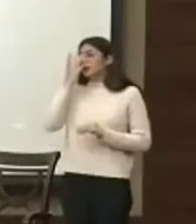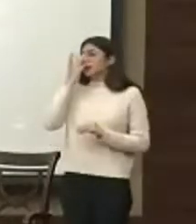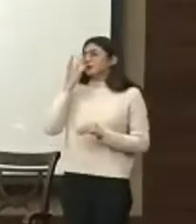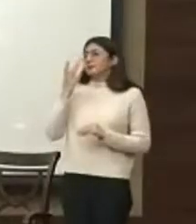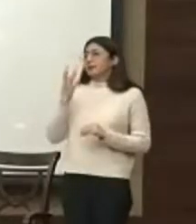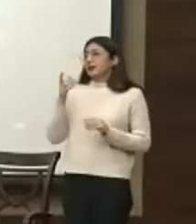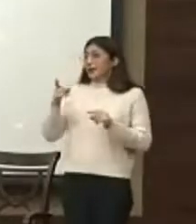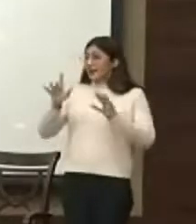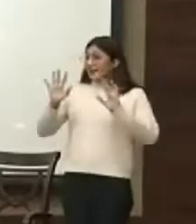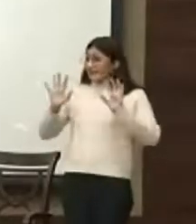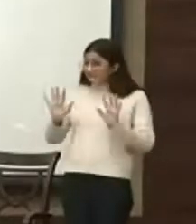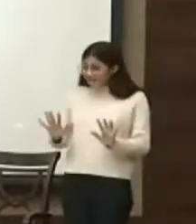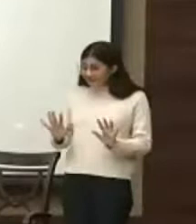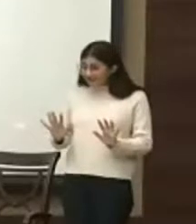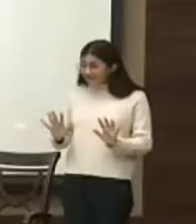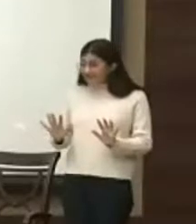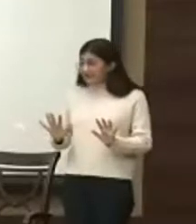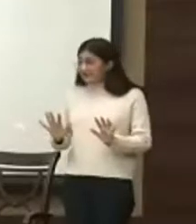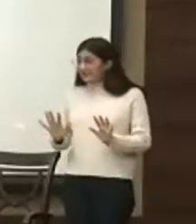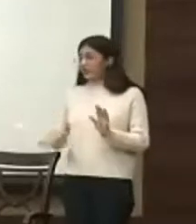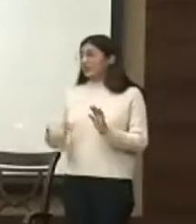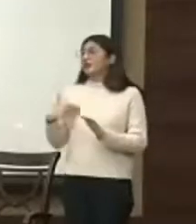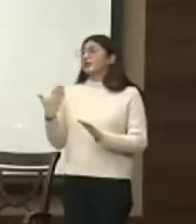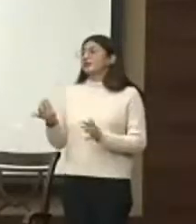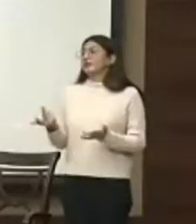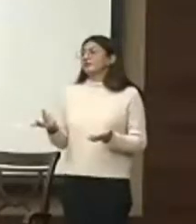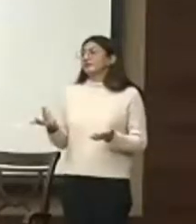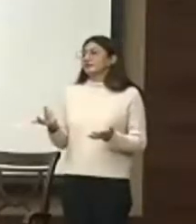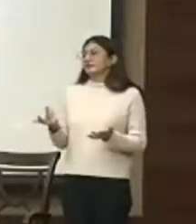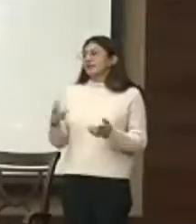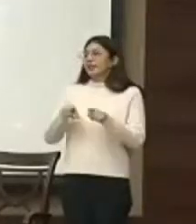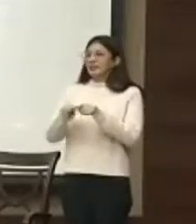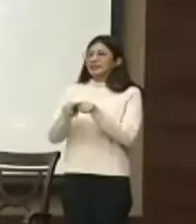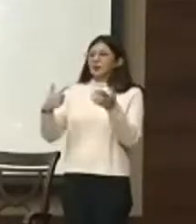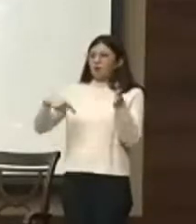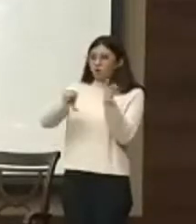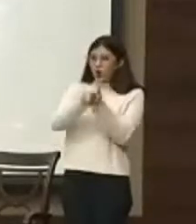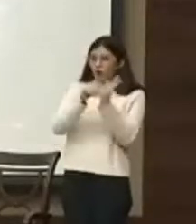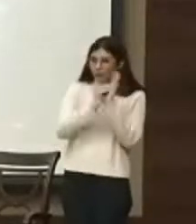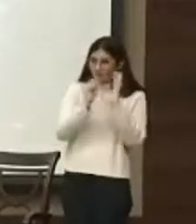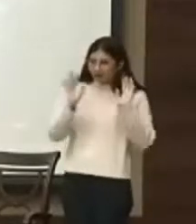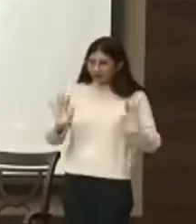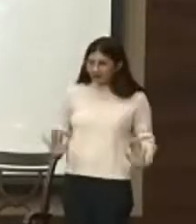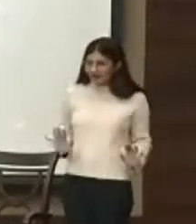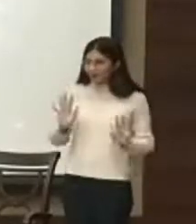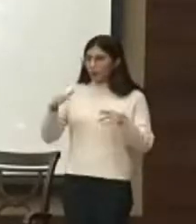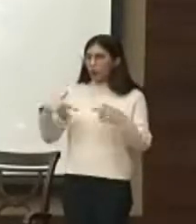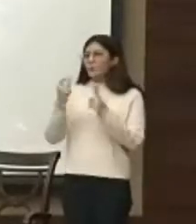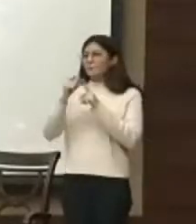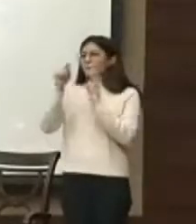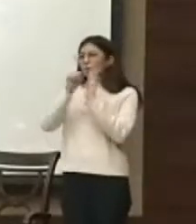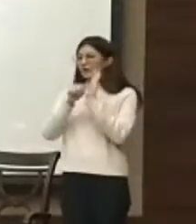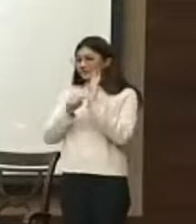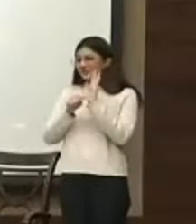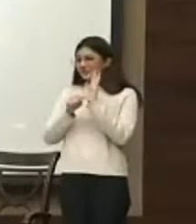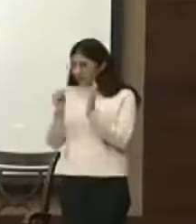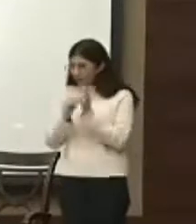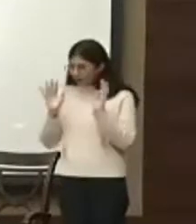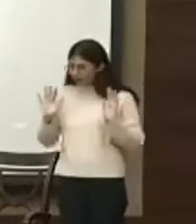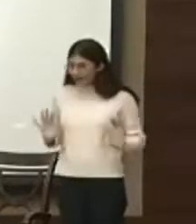when we have those principles in terms of framing legislation, or in terms of framing policies, or in terms